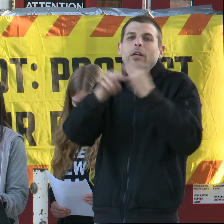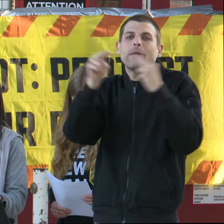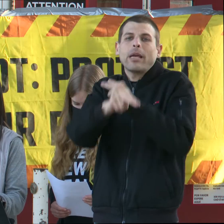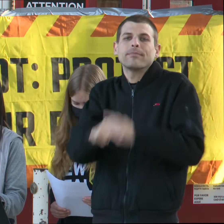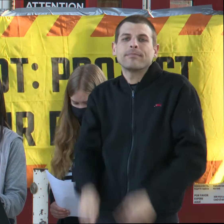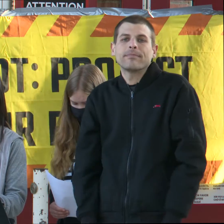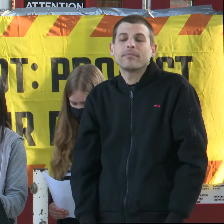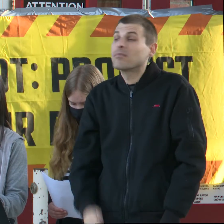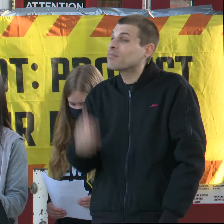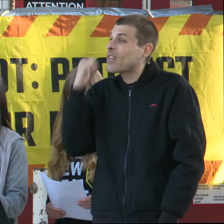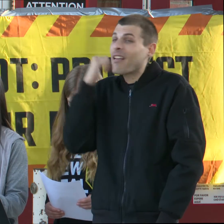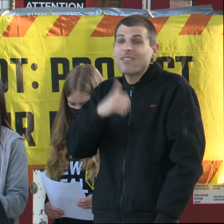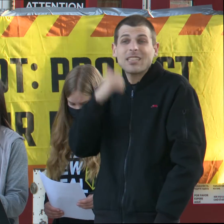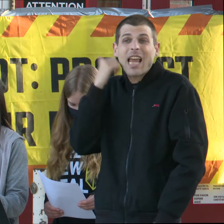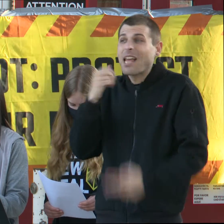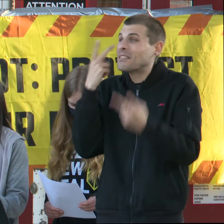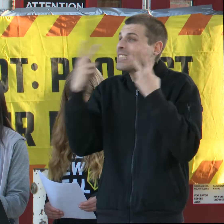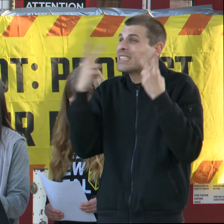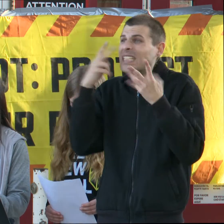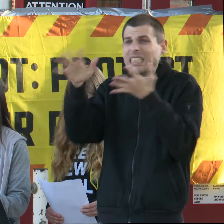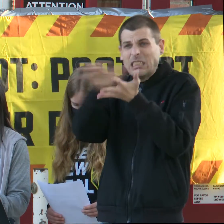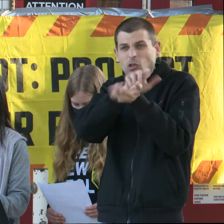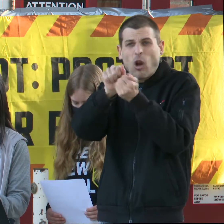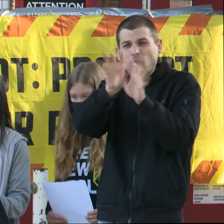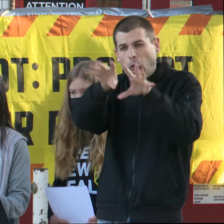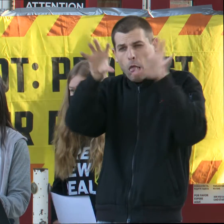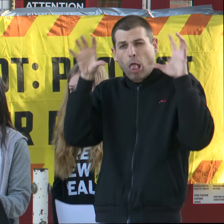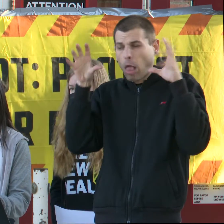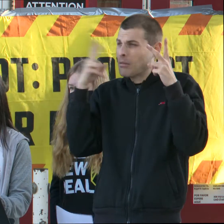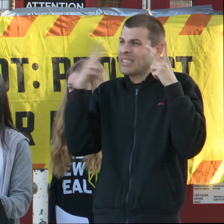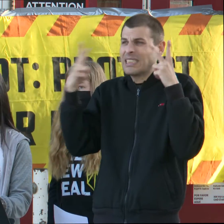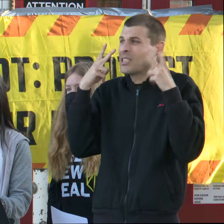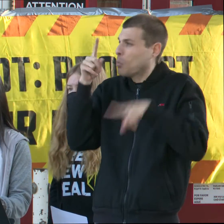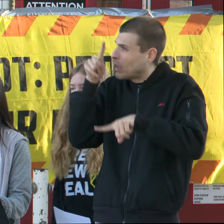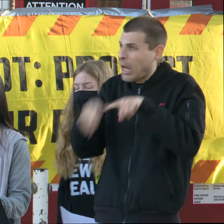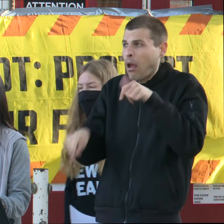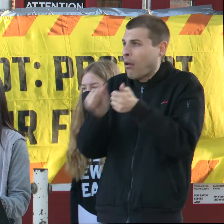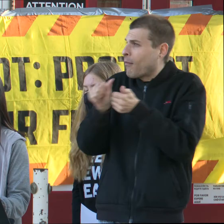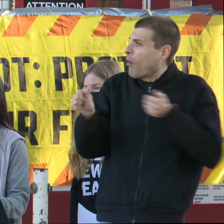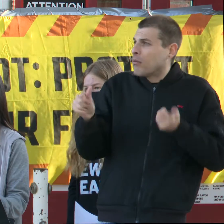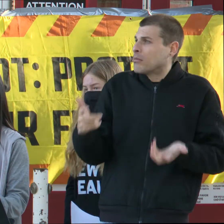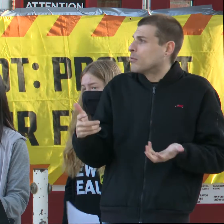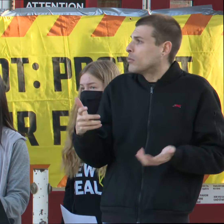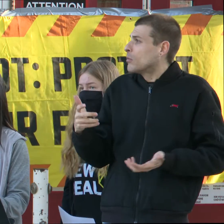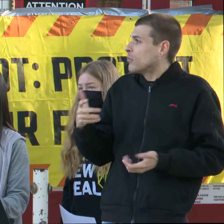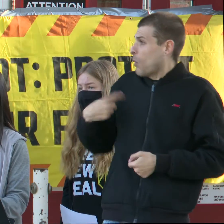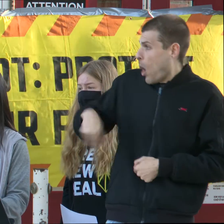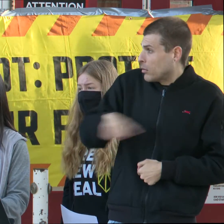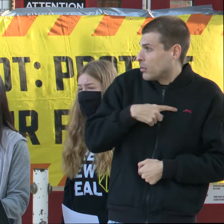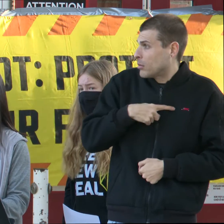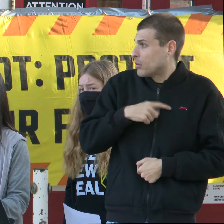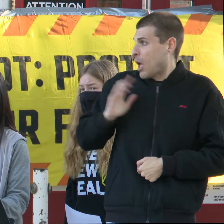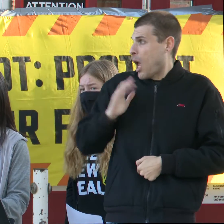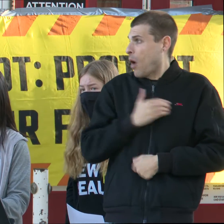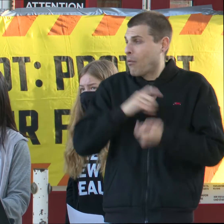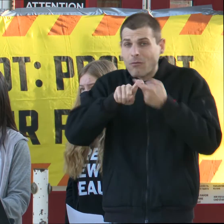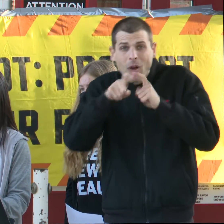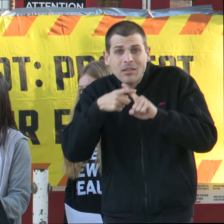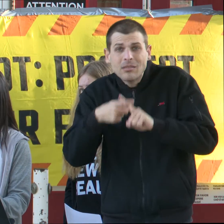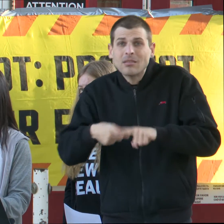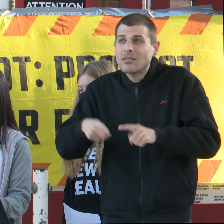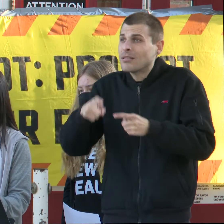faced with this freeway and the destruction it brings no matter what. So for us and our friends and our classmates and our